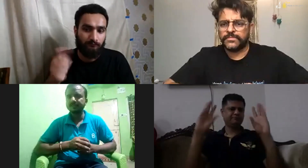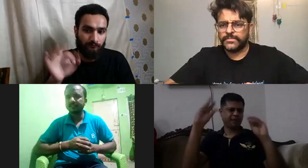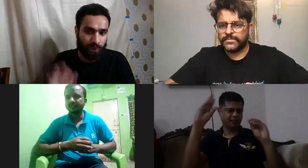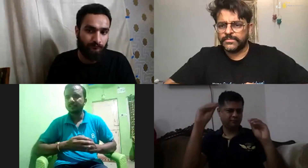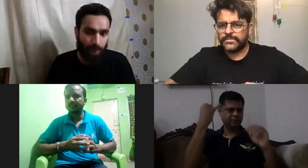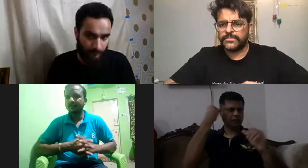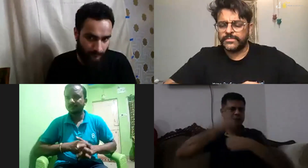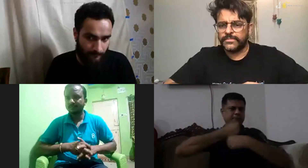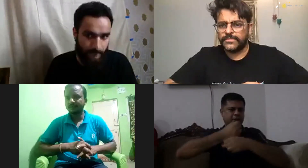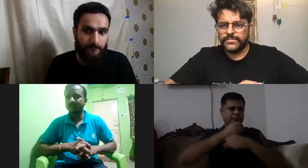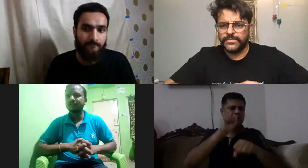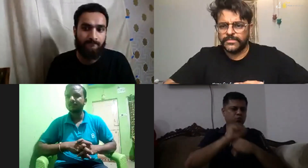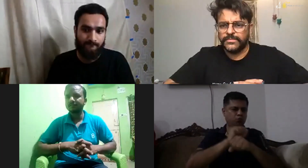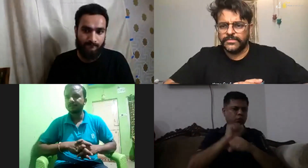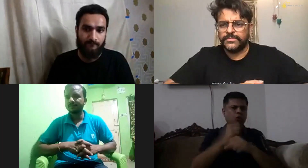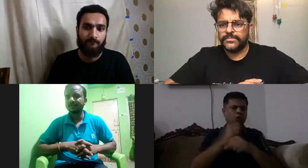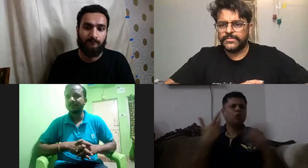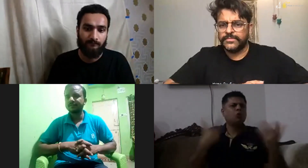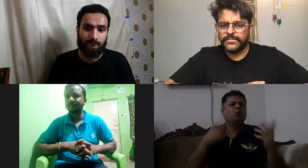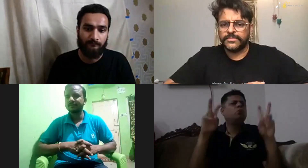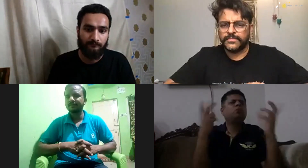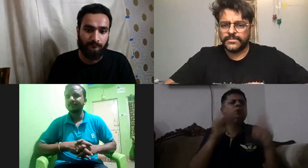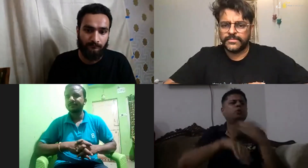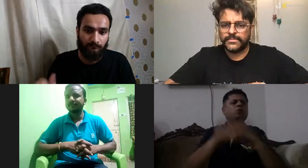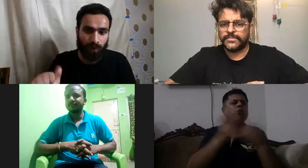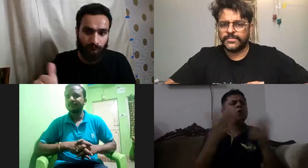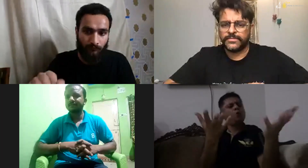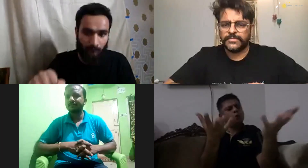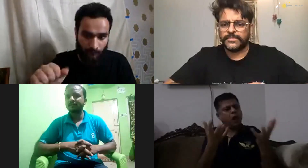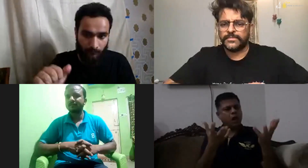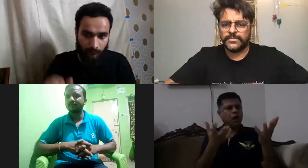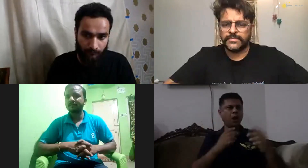vibrators, alarms, bells, etc. Vibrating machines.